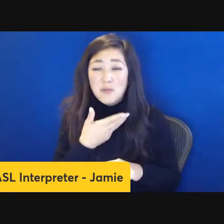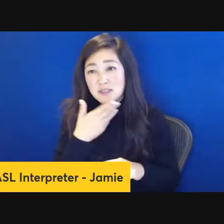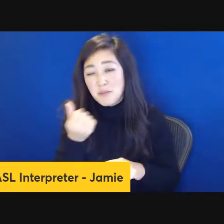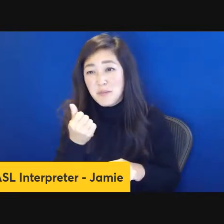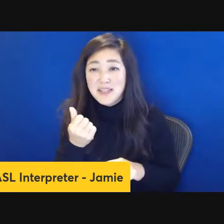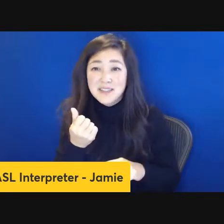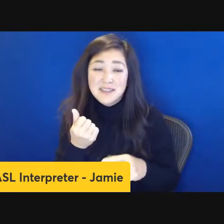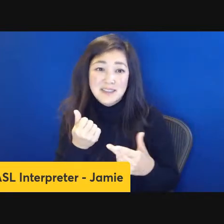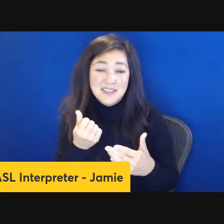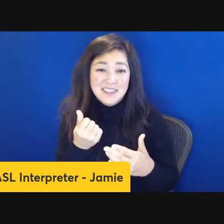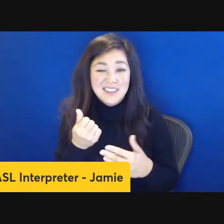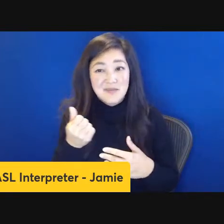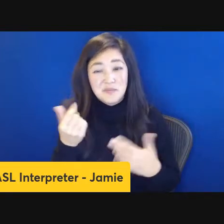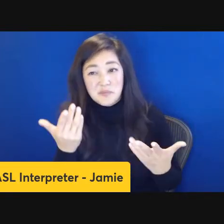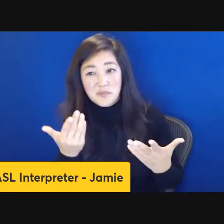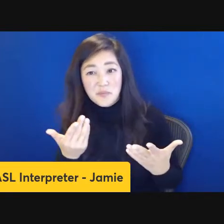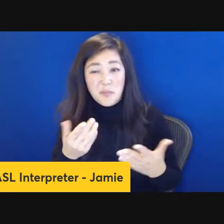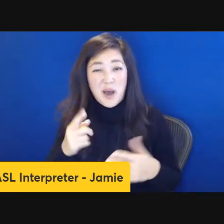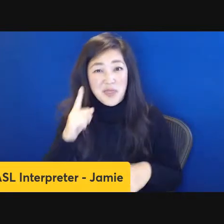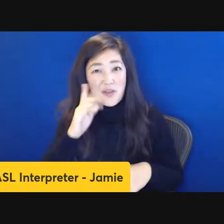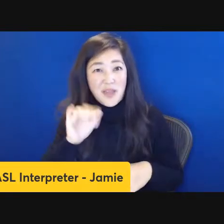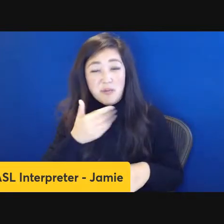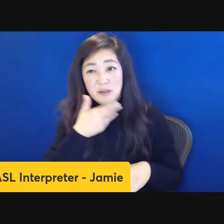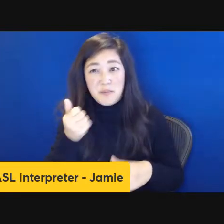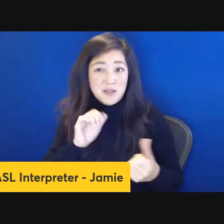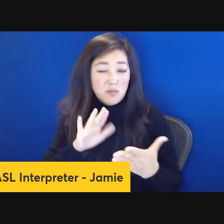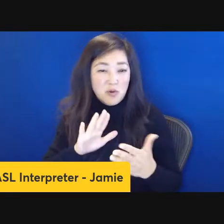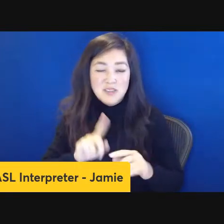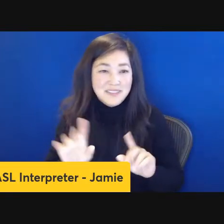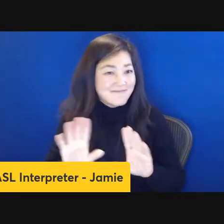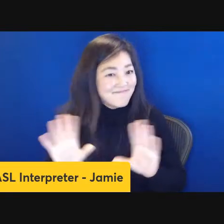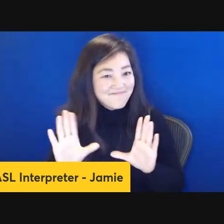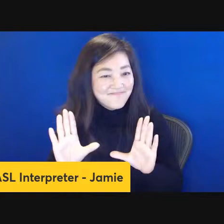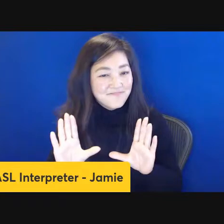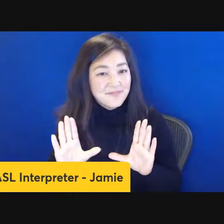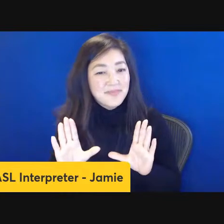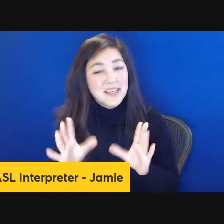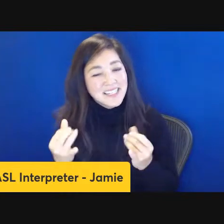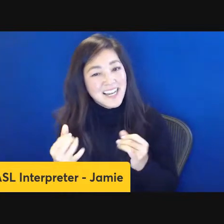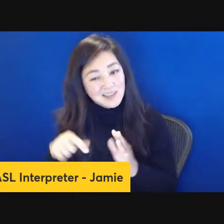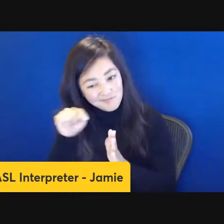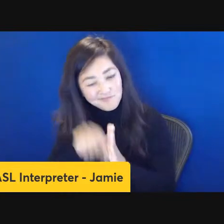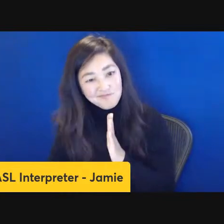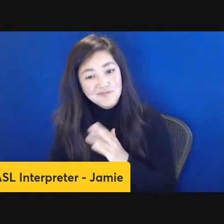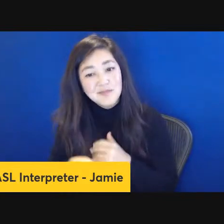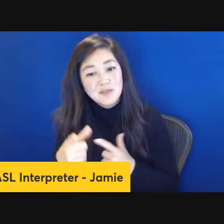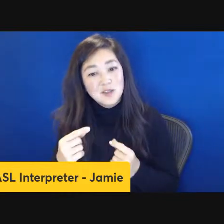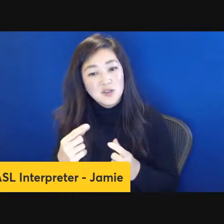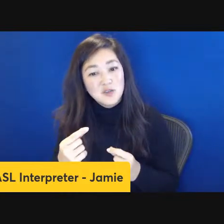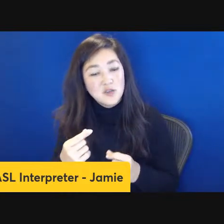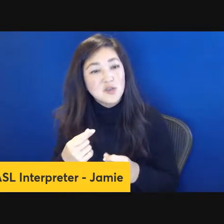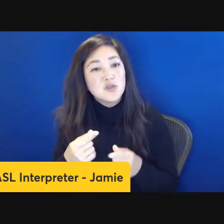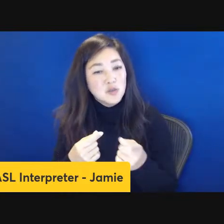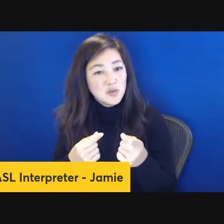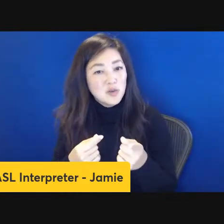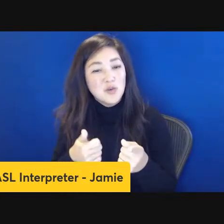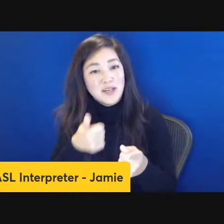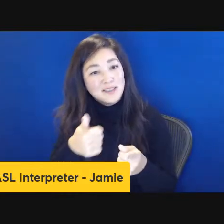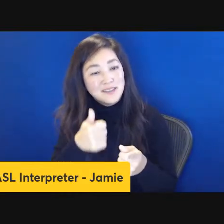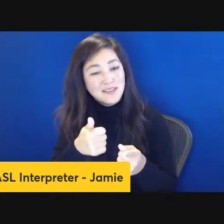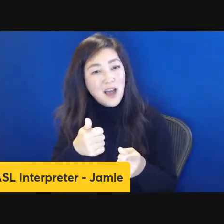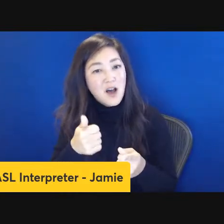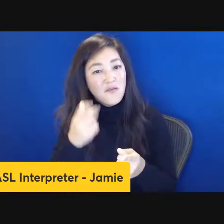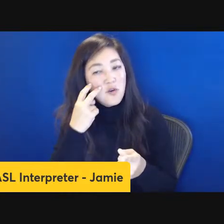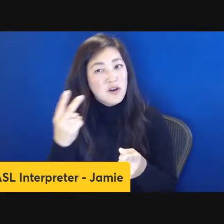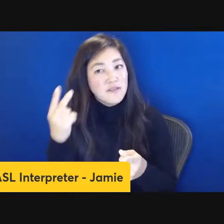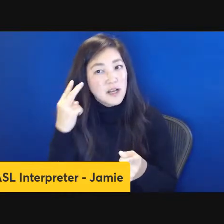this was harmful. So I think we also need to take this opportunity for a deep self-reflection and think about, well, okay,